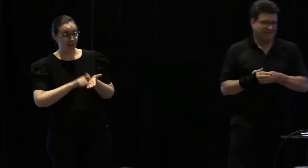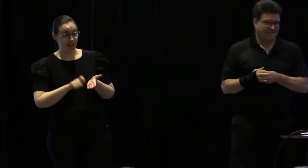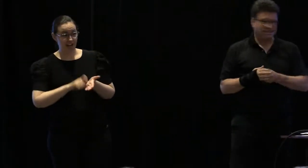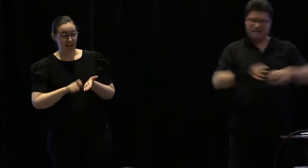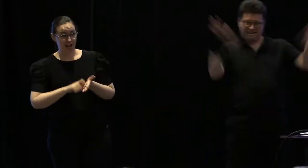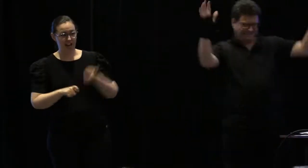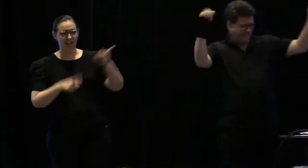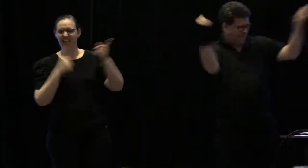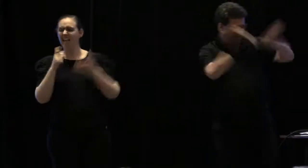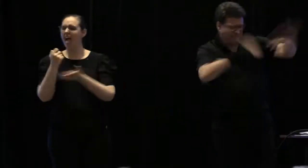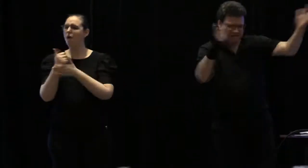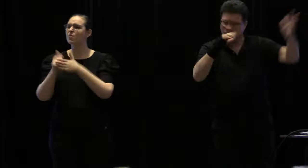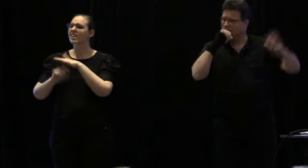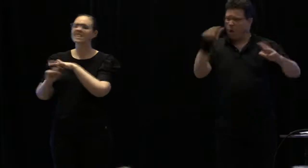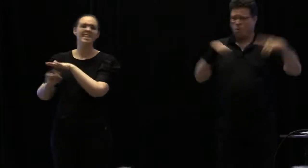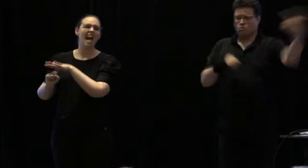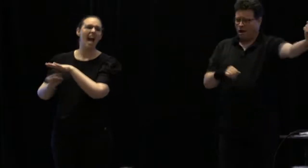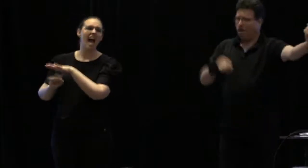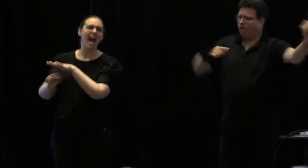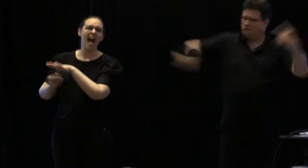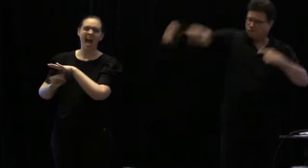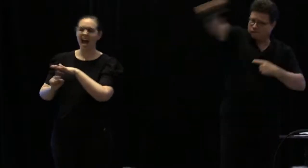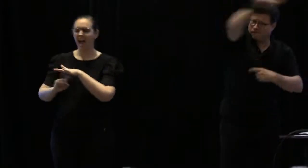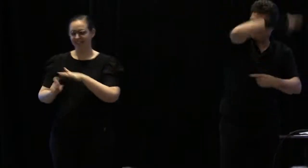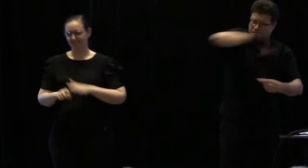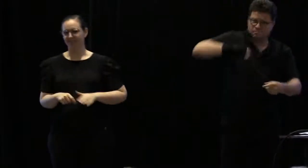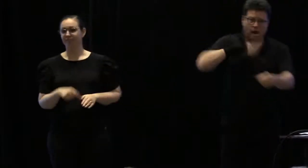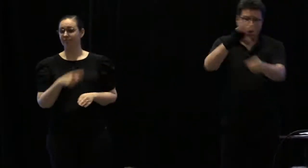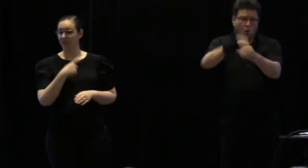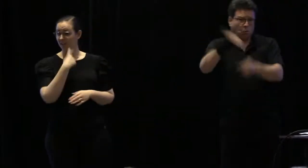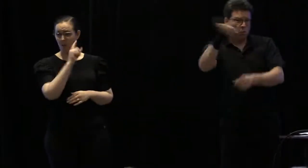with Leonor's permission. I'm hoping that we can